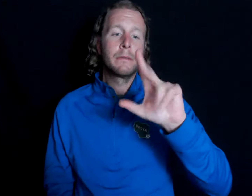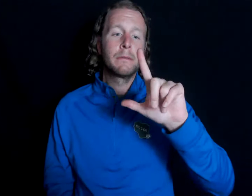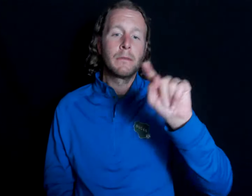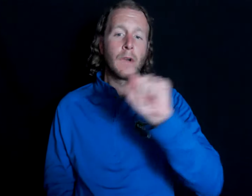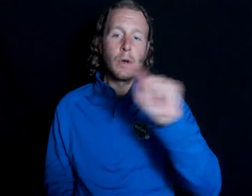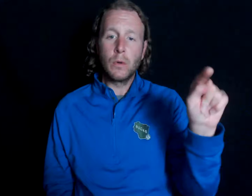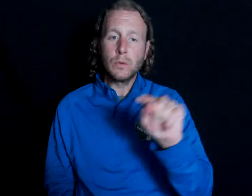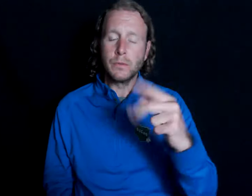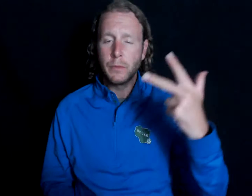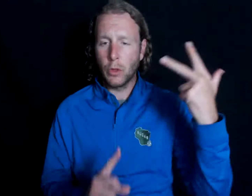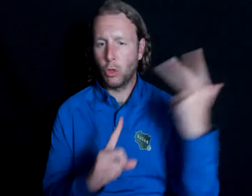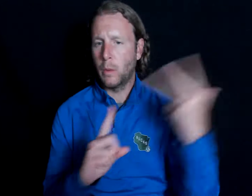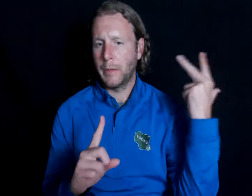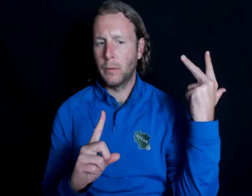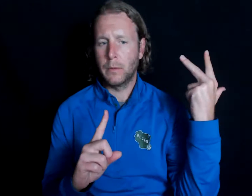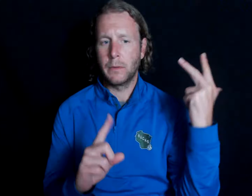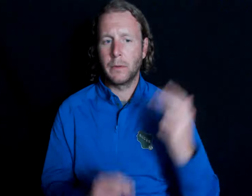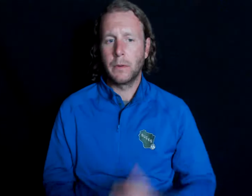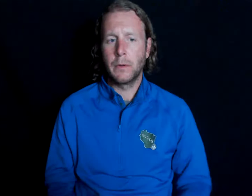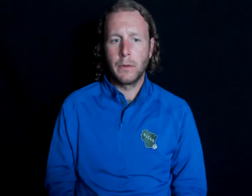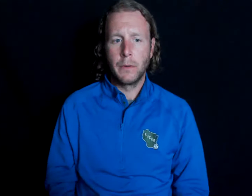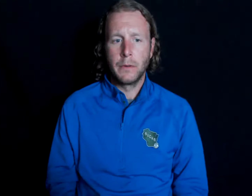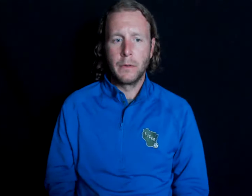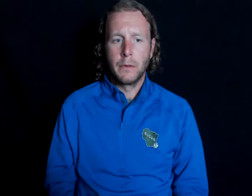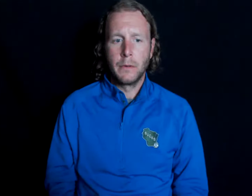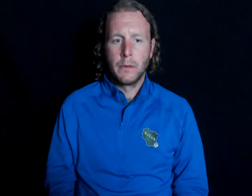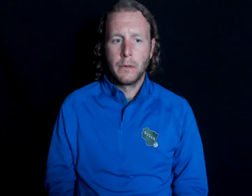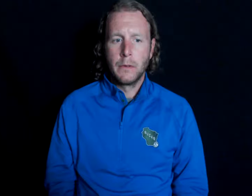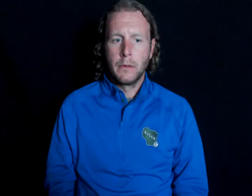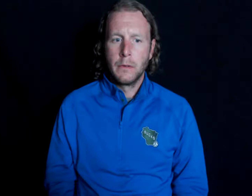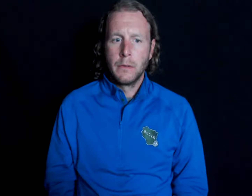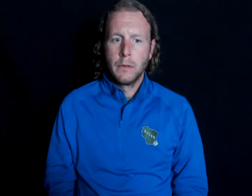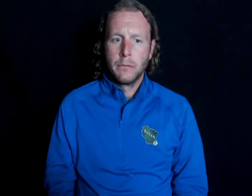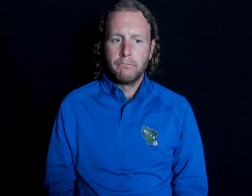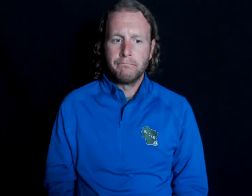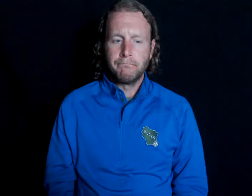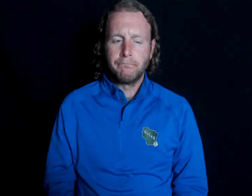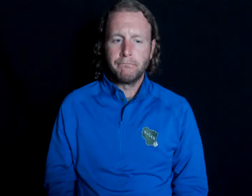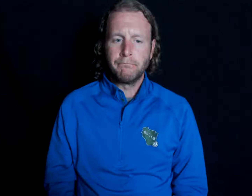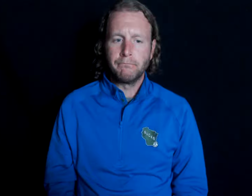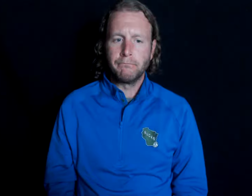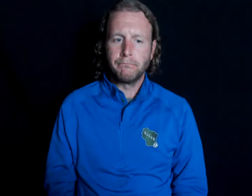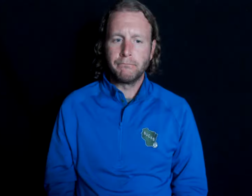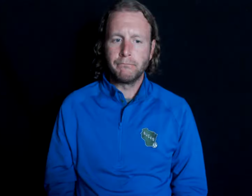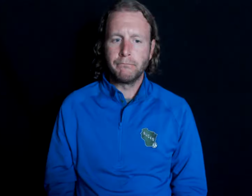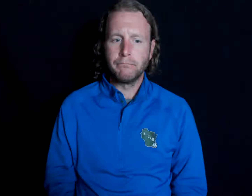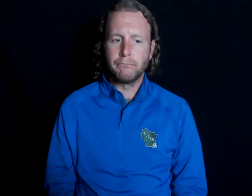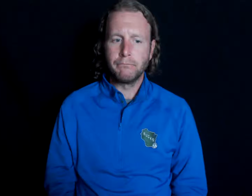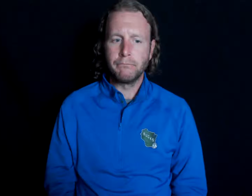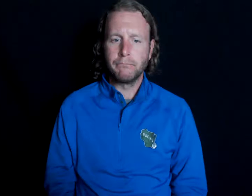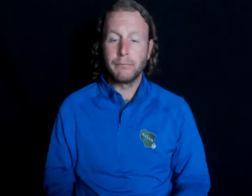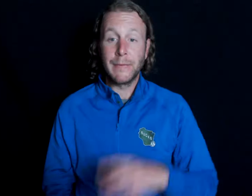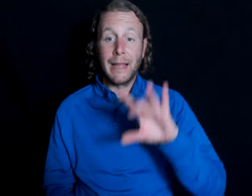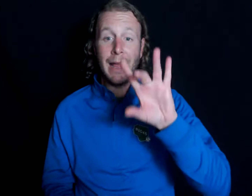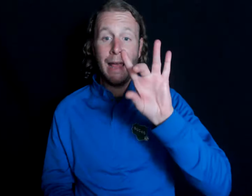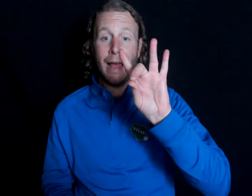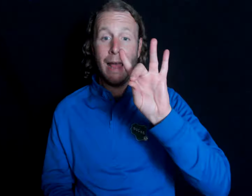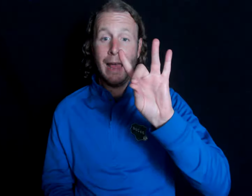Fultz with the 3 ball makes it an 8-point game. Check that 9. It's long